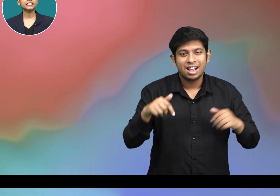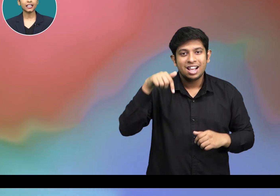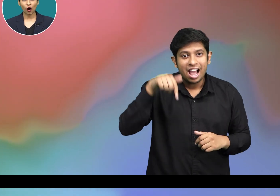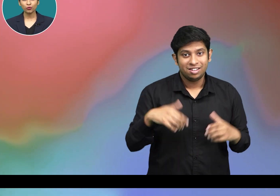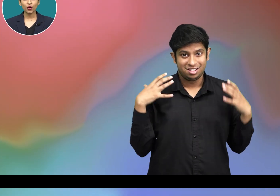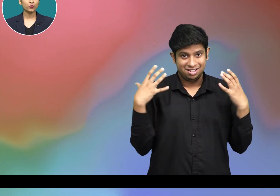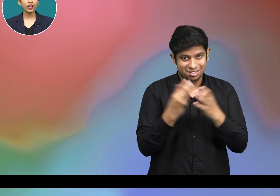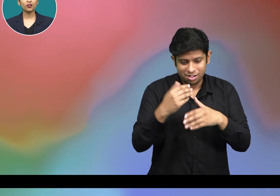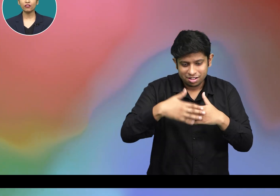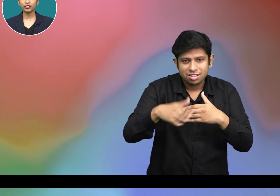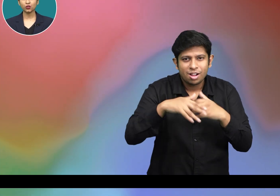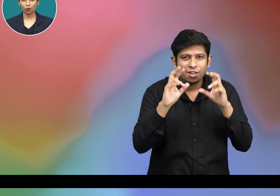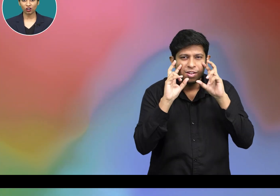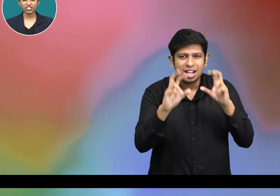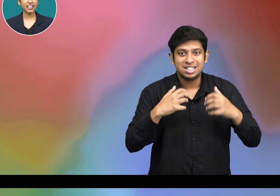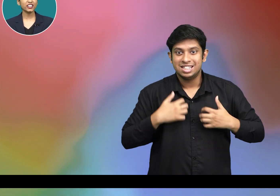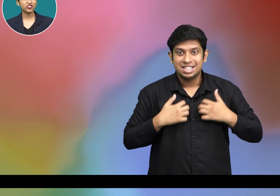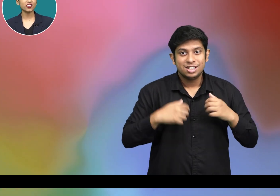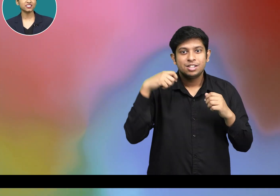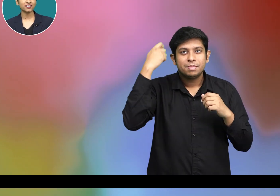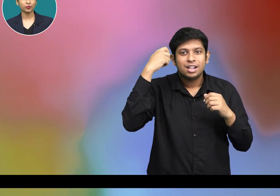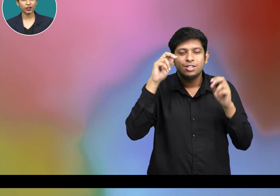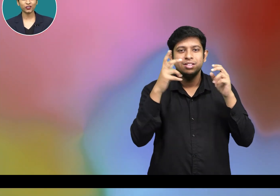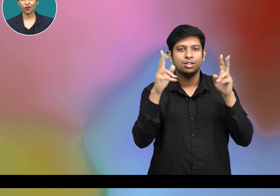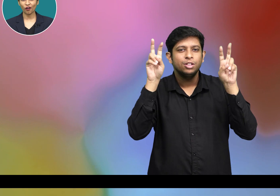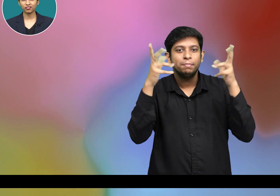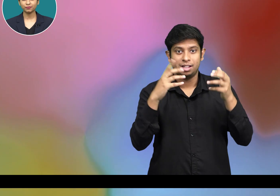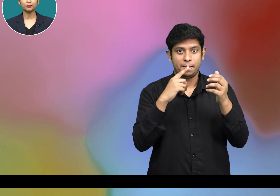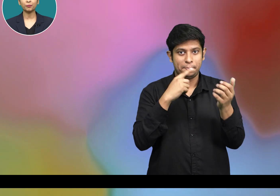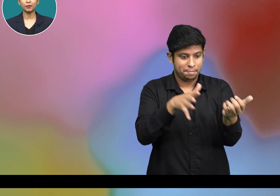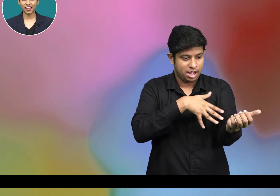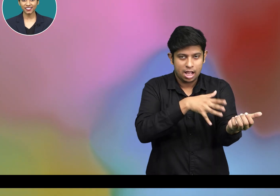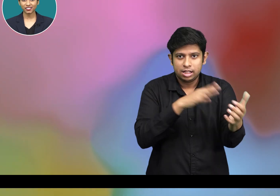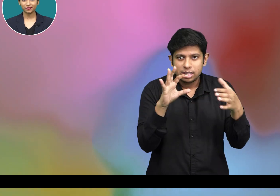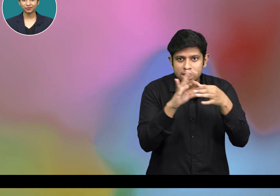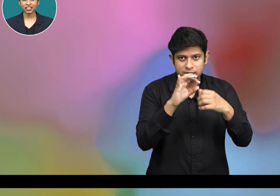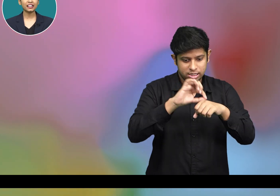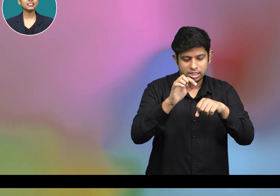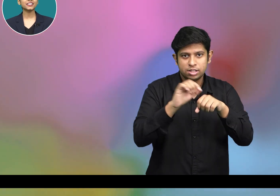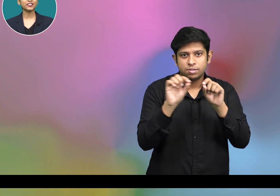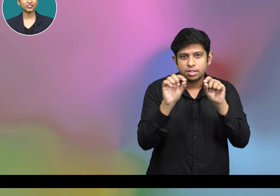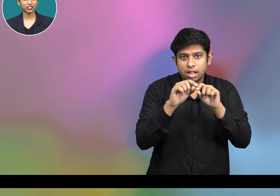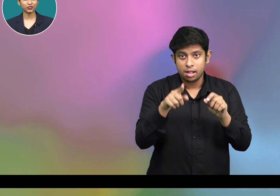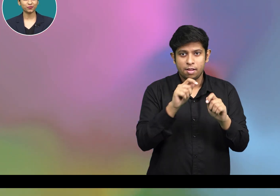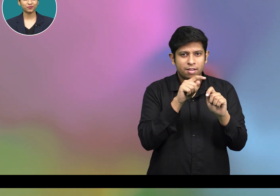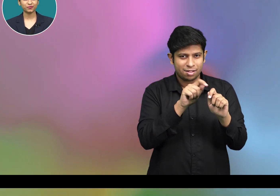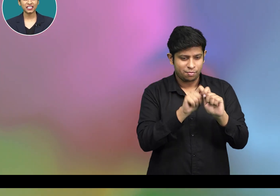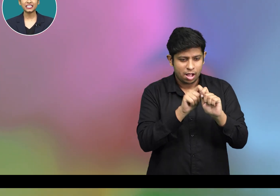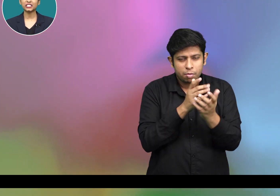Students, now we are going to watch an interesting video on blood, a connective